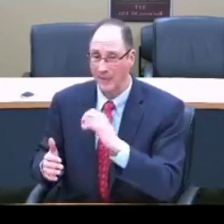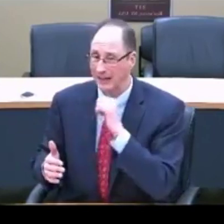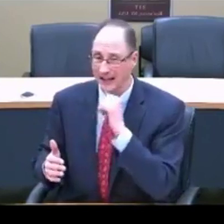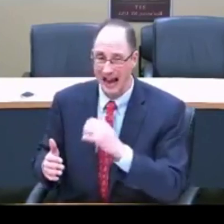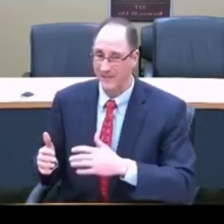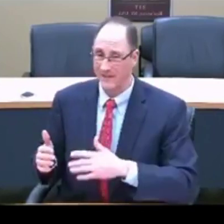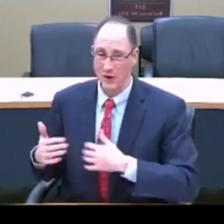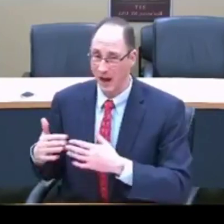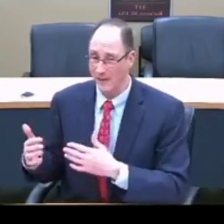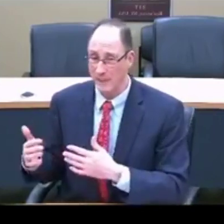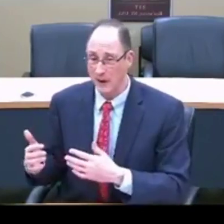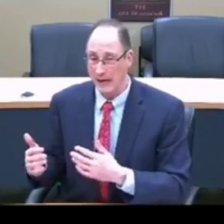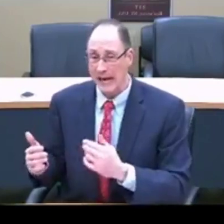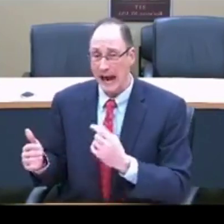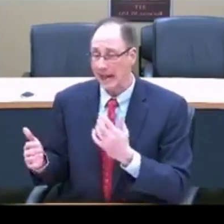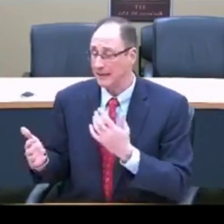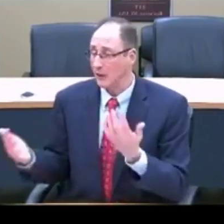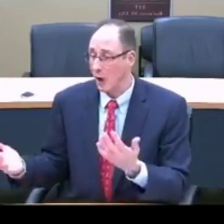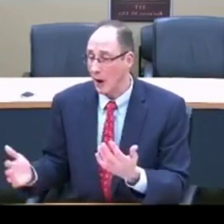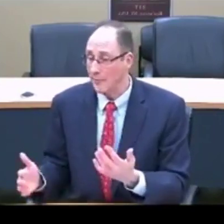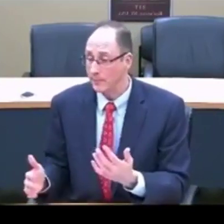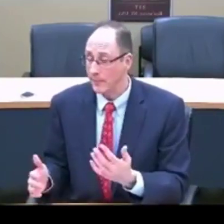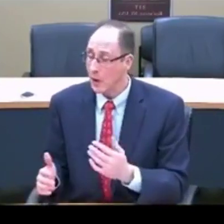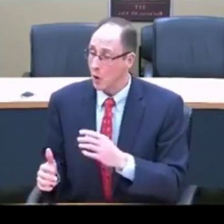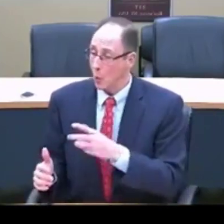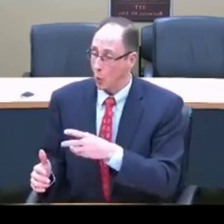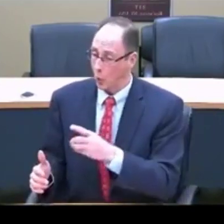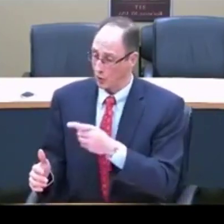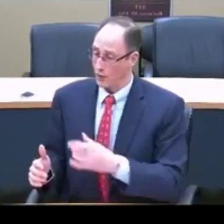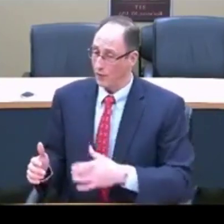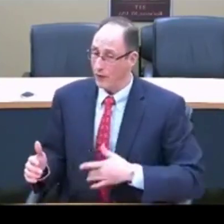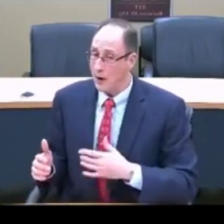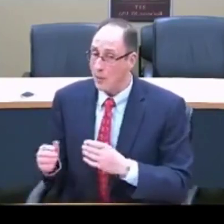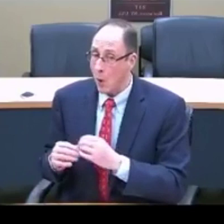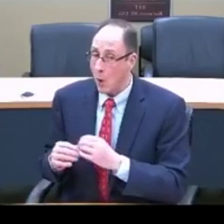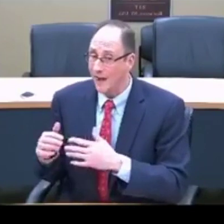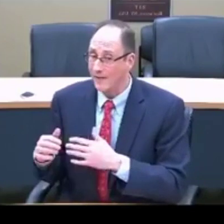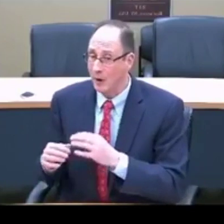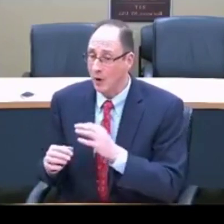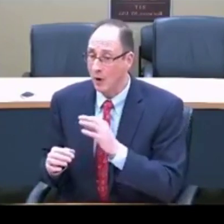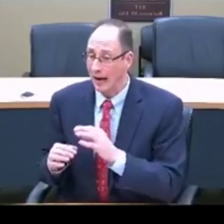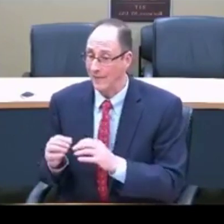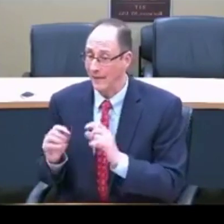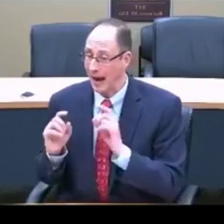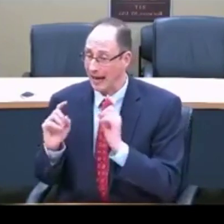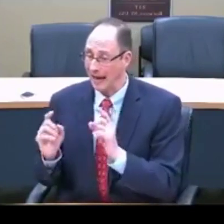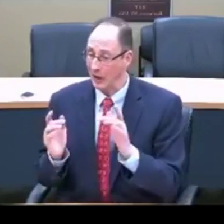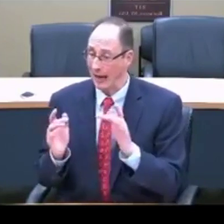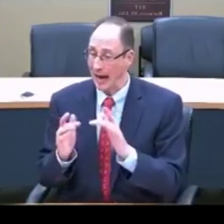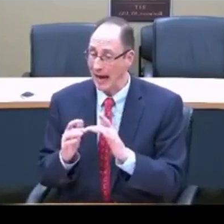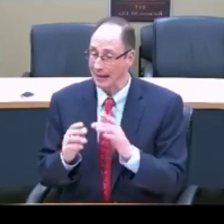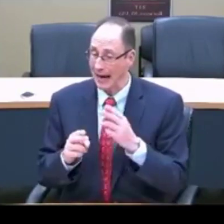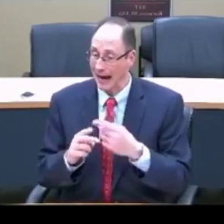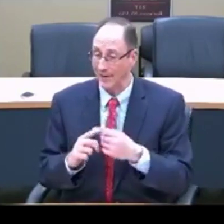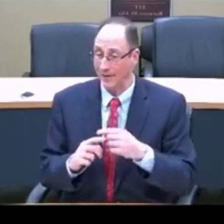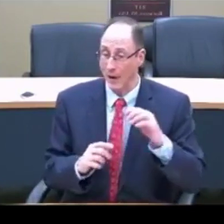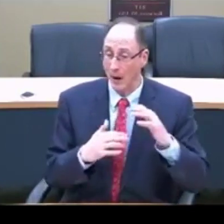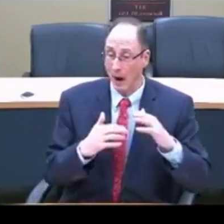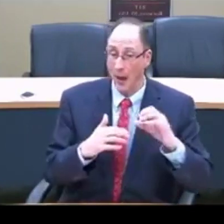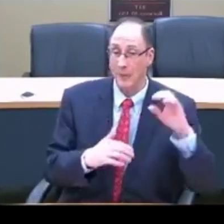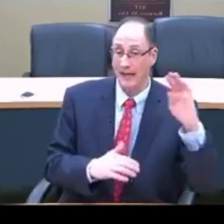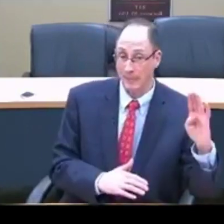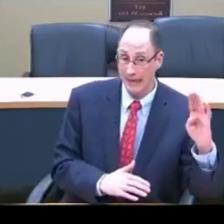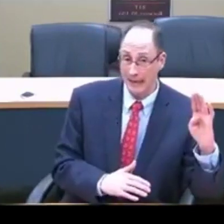company is not feeling comfortable. I say, you know what? Would you feel more comfortable if I gave you the content name from